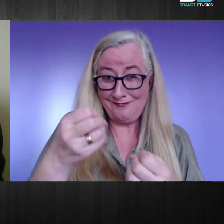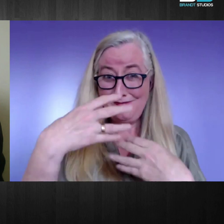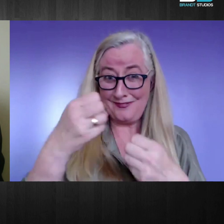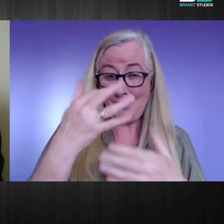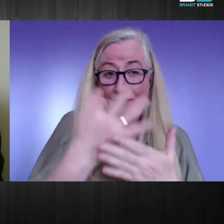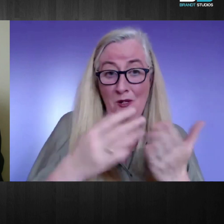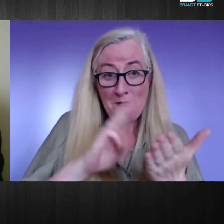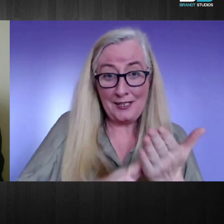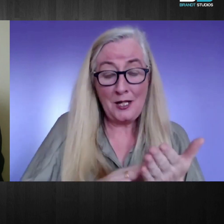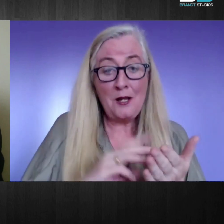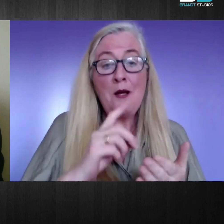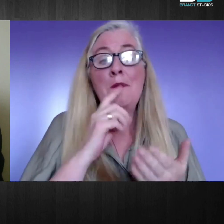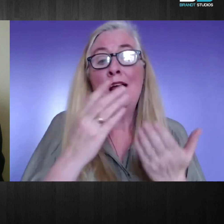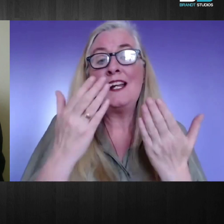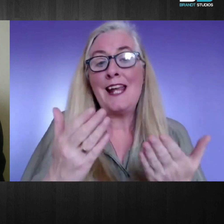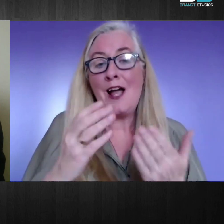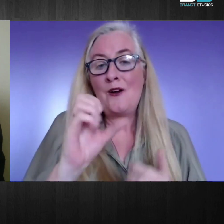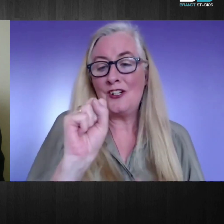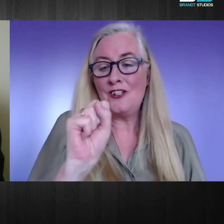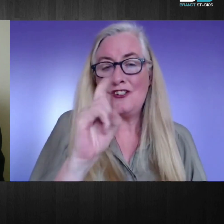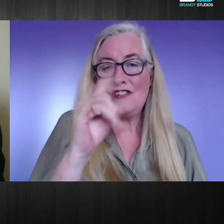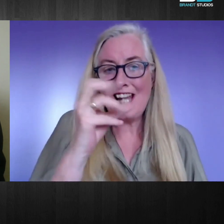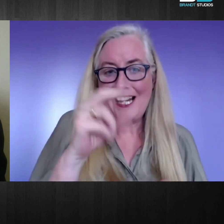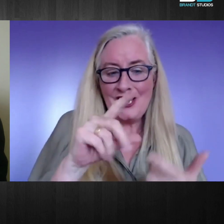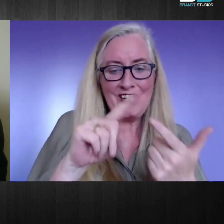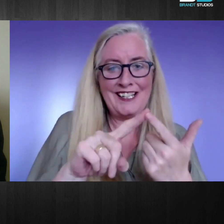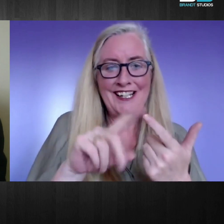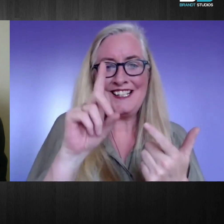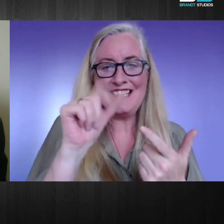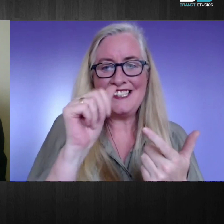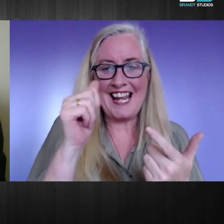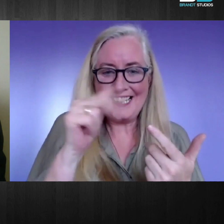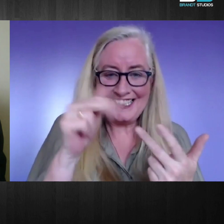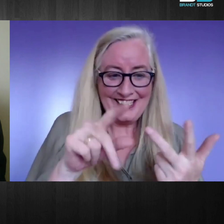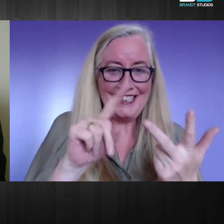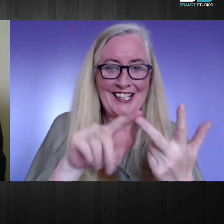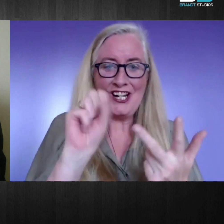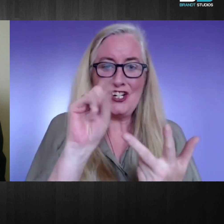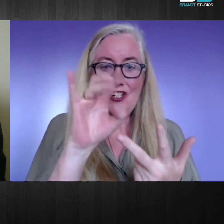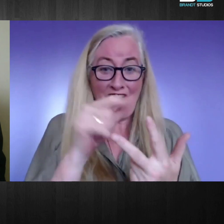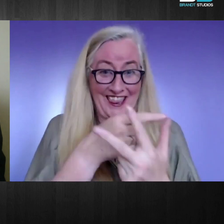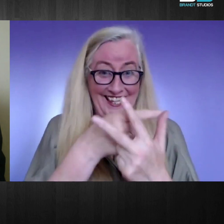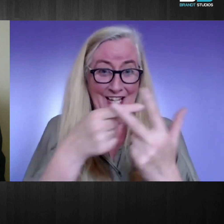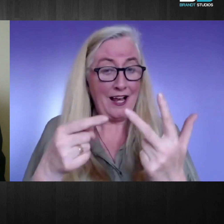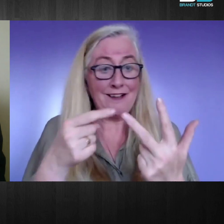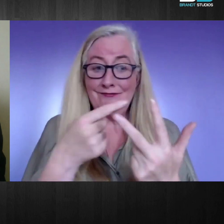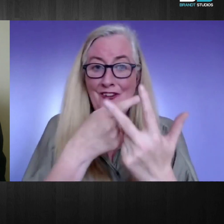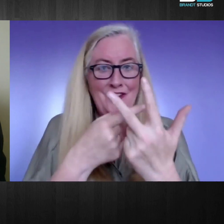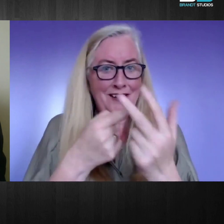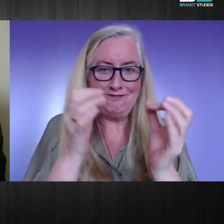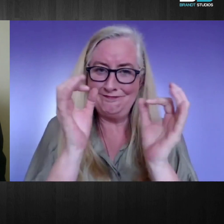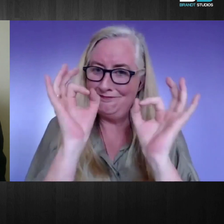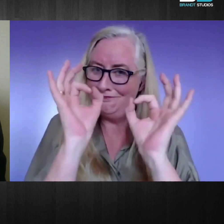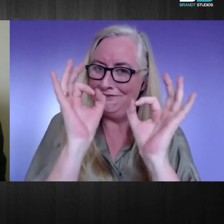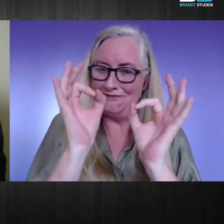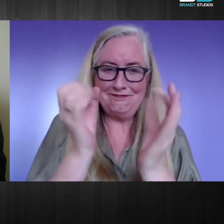Dannon and Shirley now. The three of you have just had fascinating stories, and your connection to Sound Surfers has been really cool.